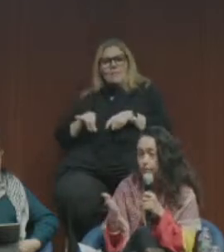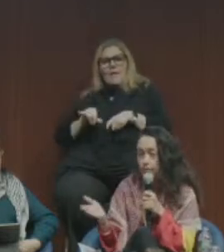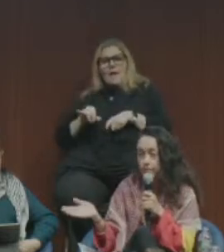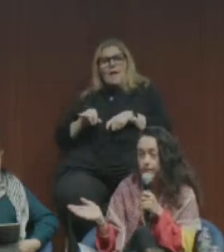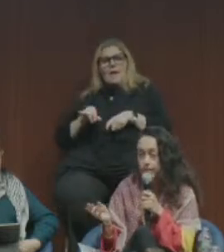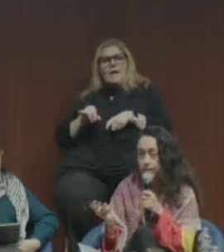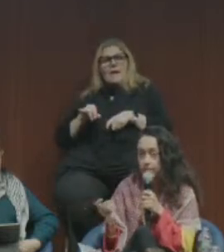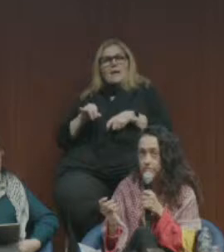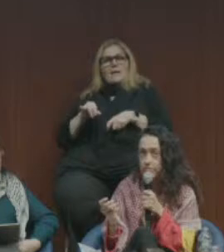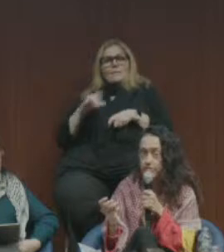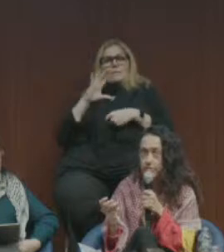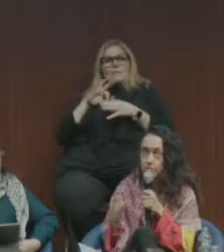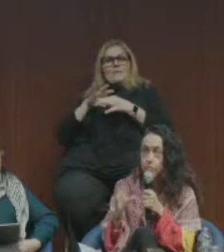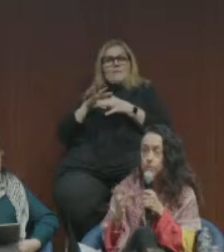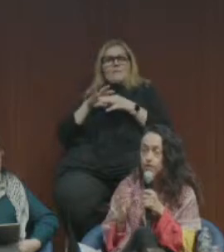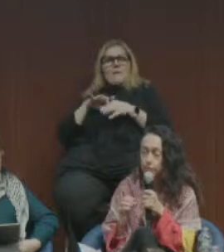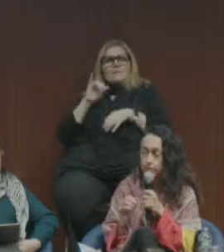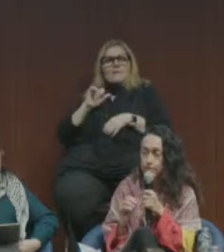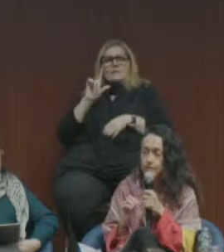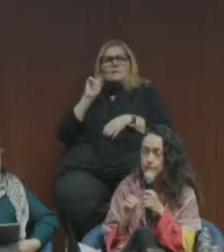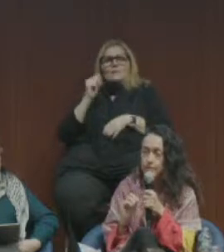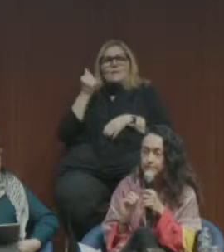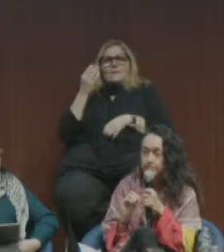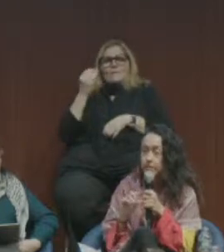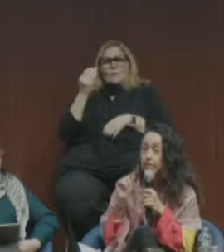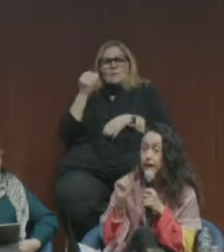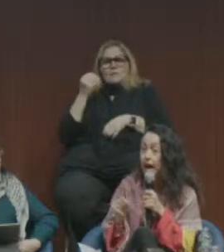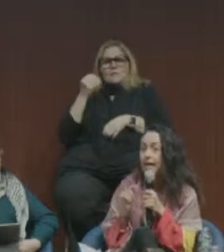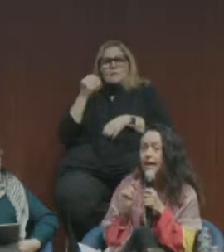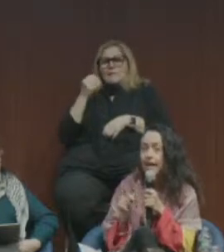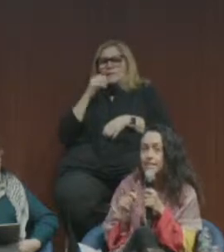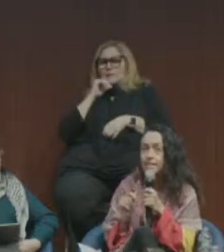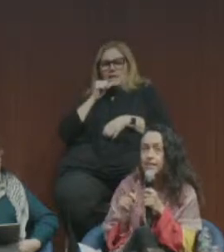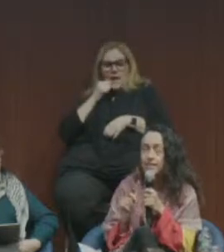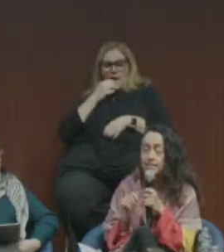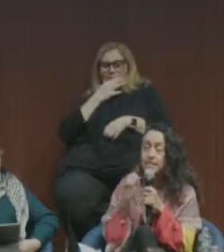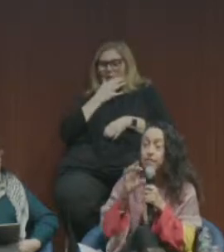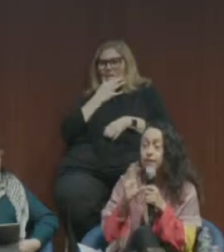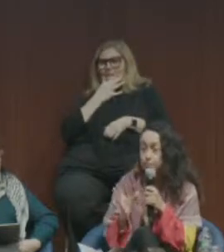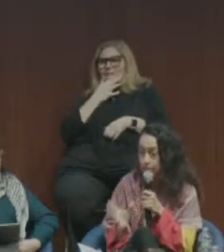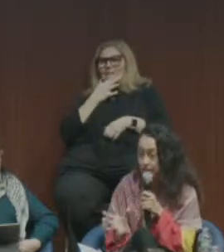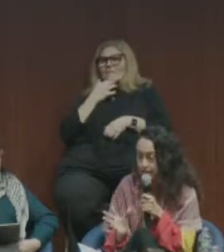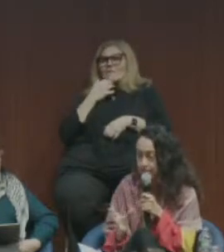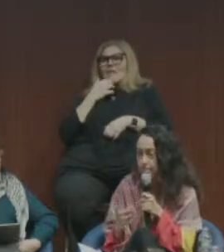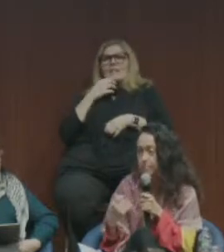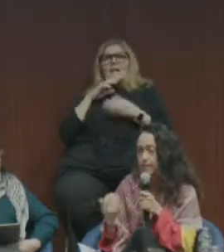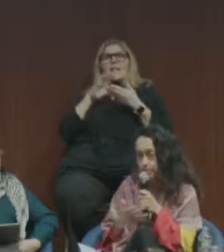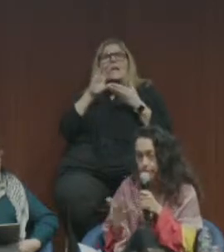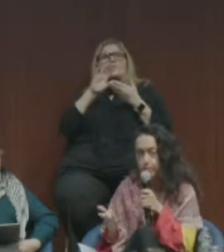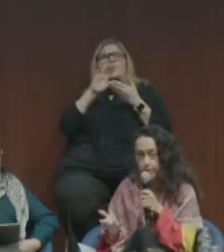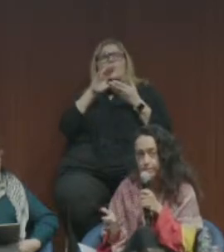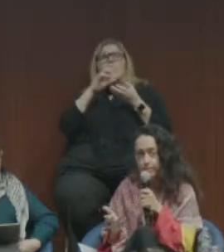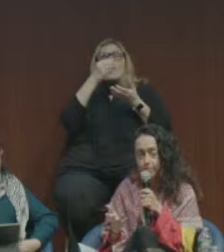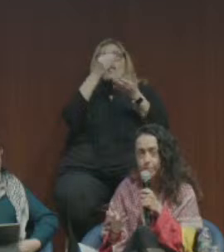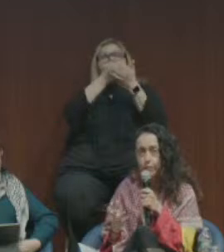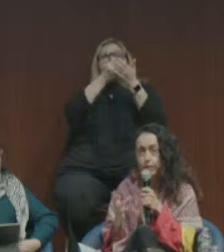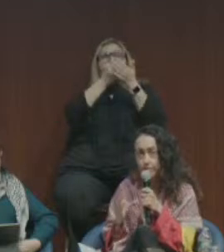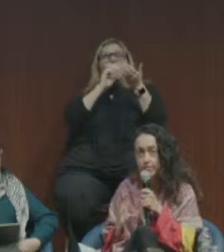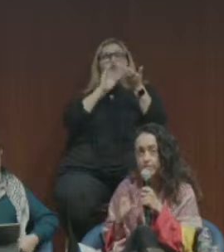what we've been engaged in since 2014, not as defund police, because